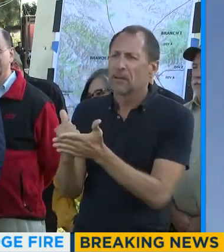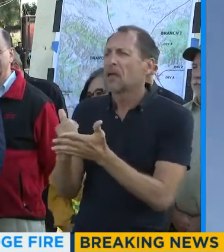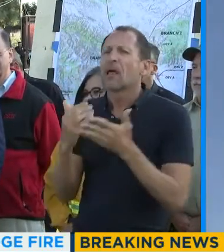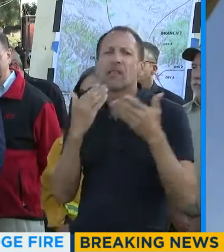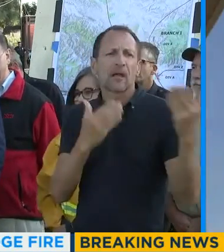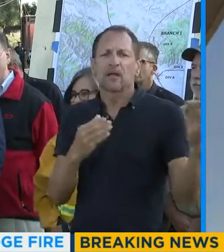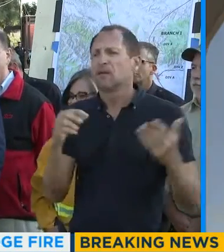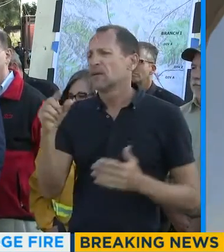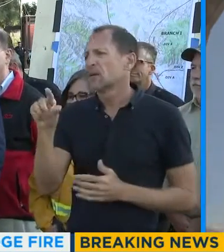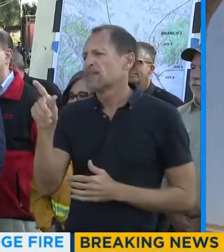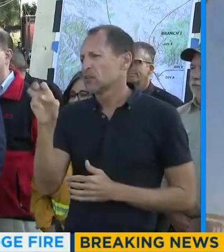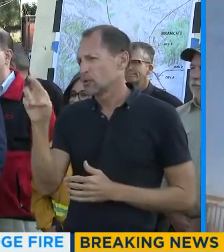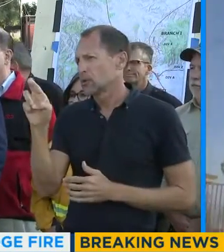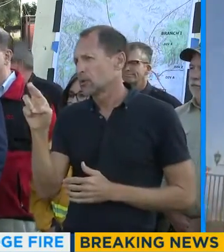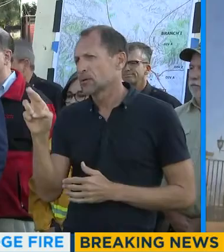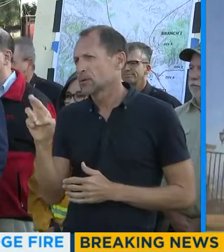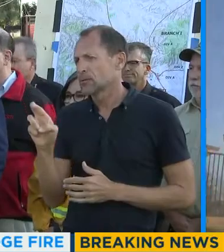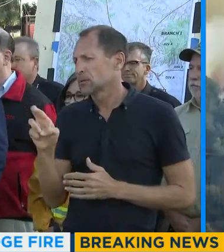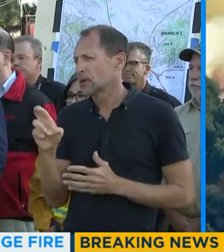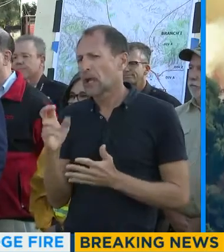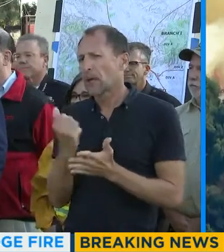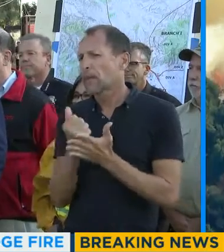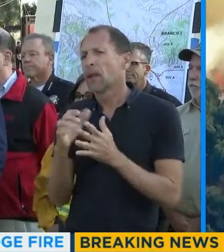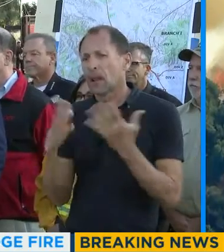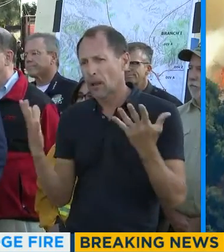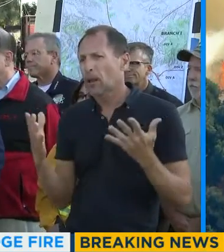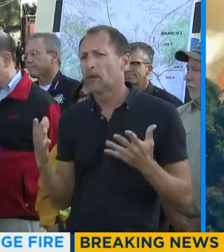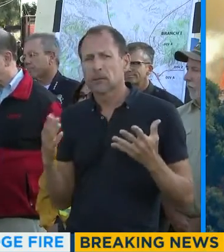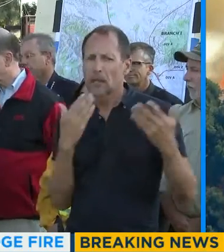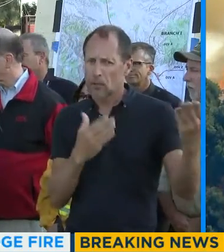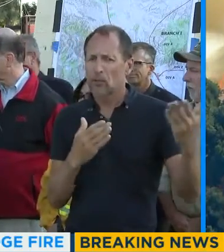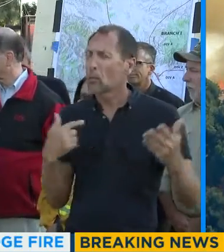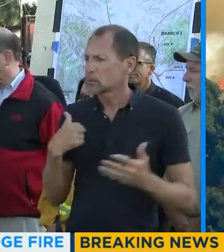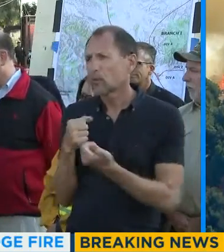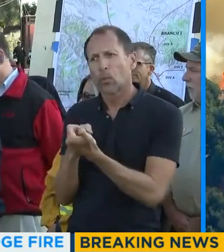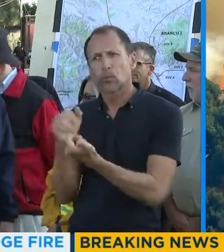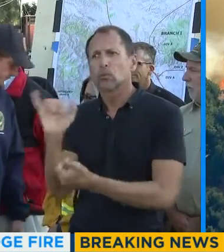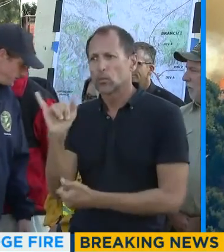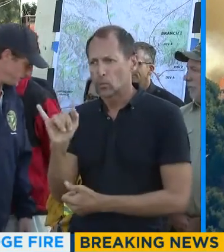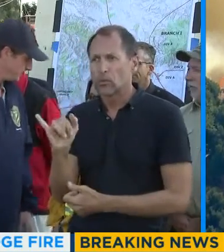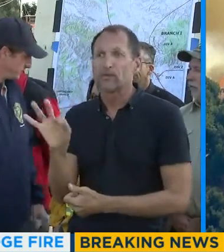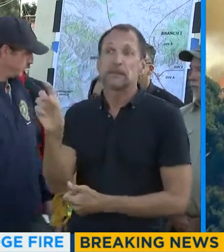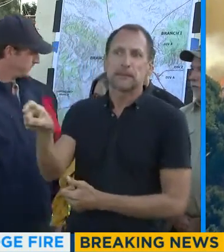unhesitatingly, and we'll be there when you need us.